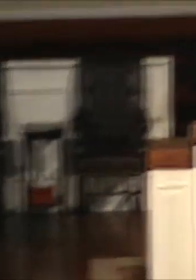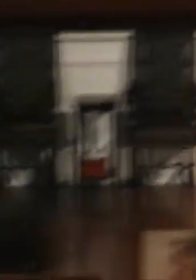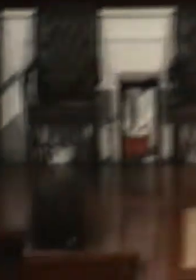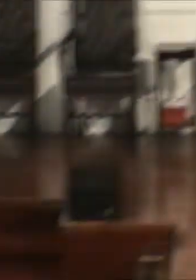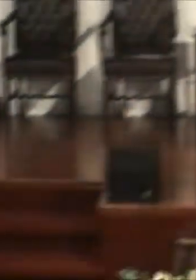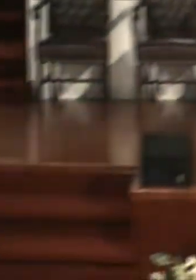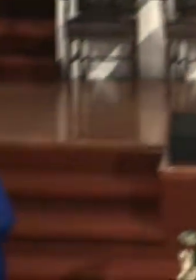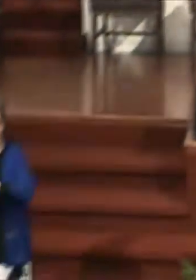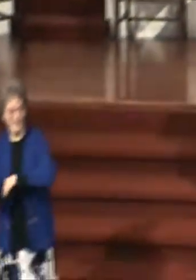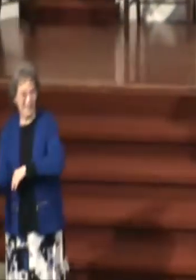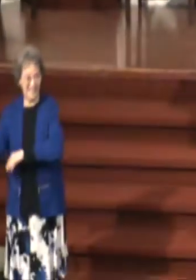coming a day.